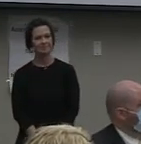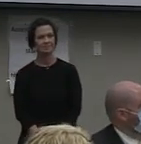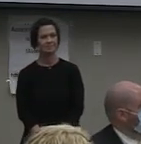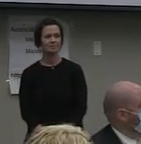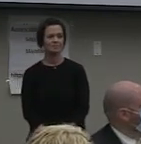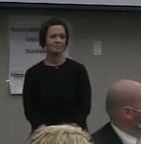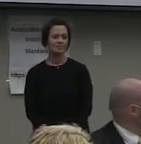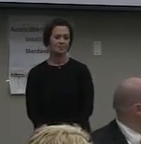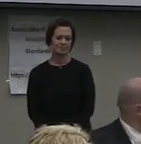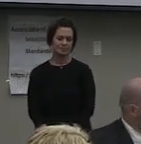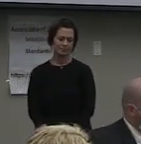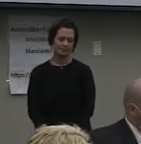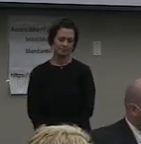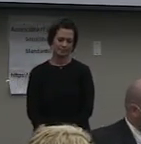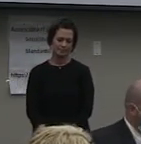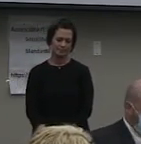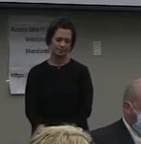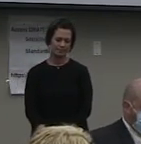Thank you.